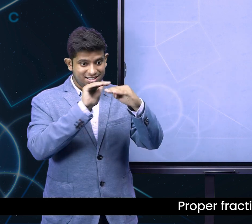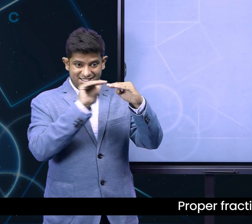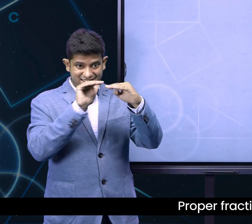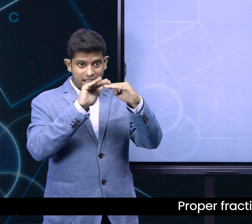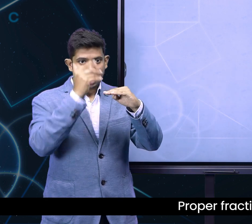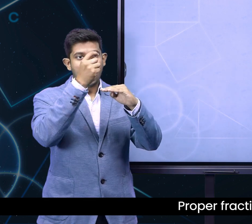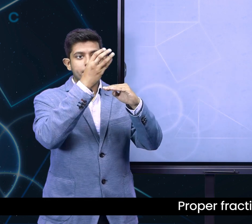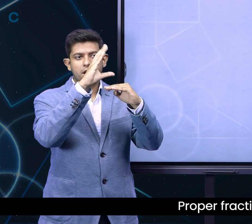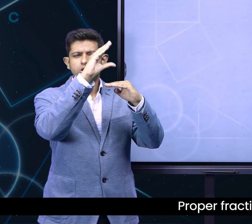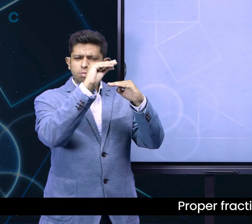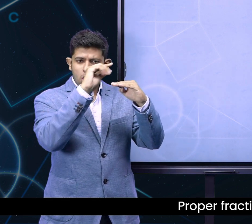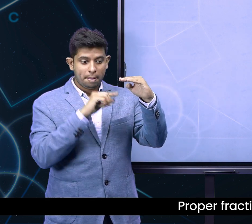proper fractions,